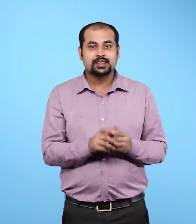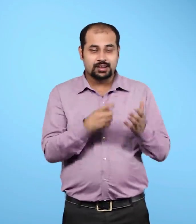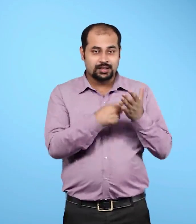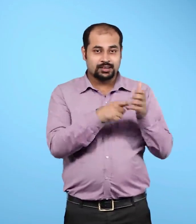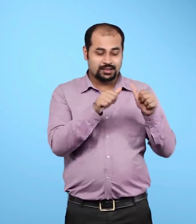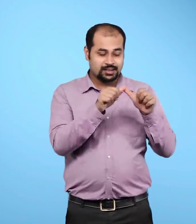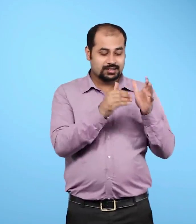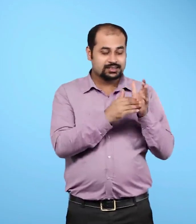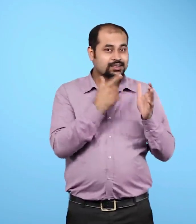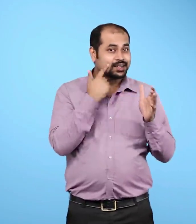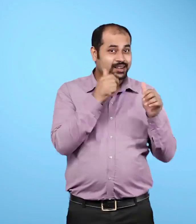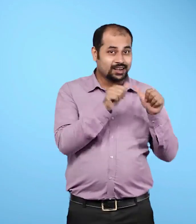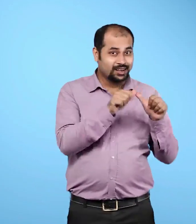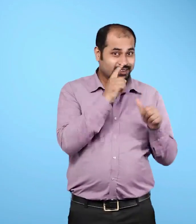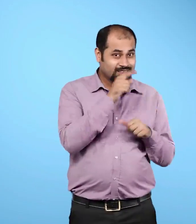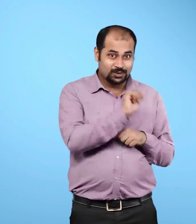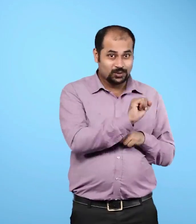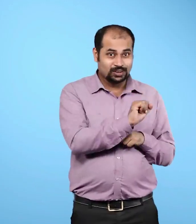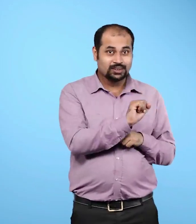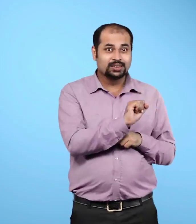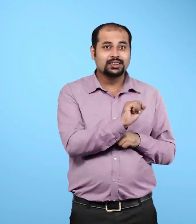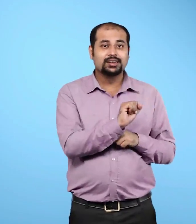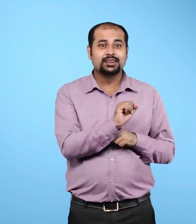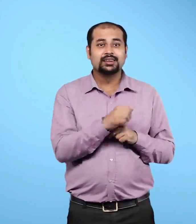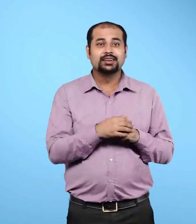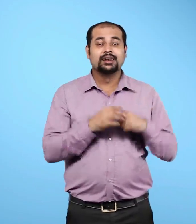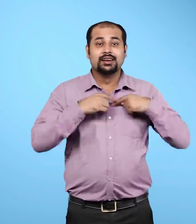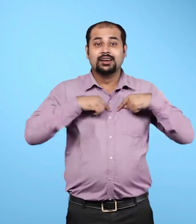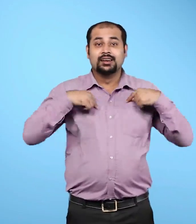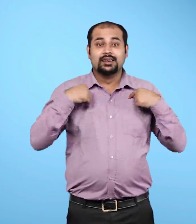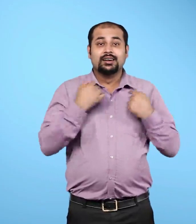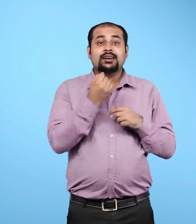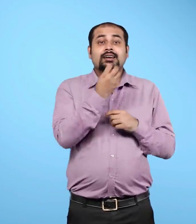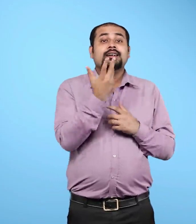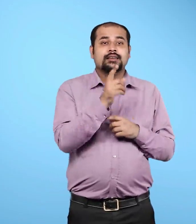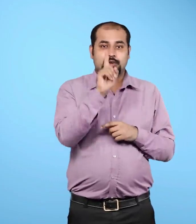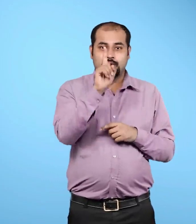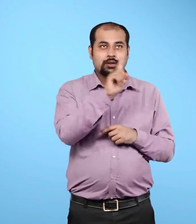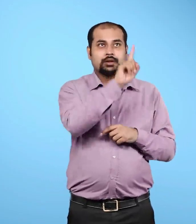Row 1, column 1, necklace indicating tens.